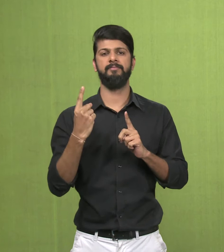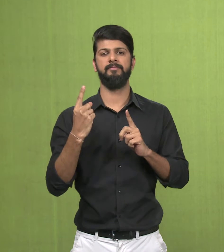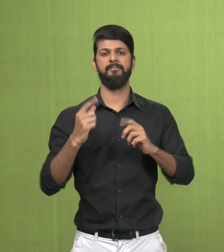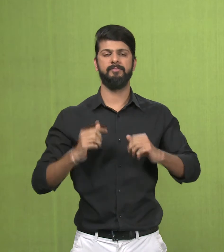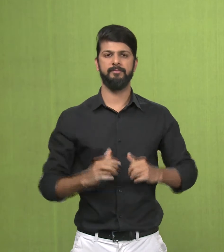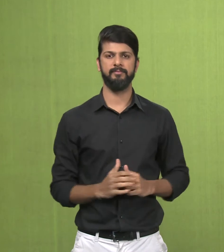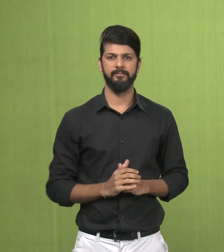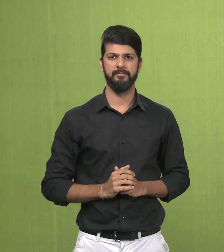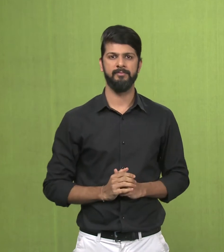Part 1.